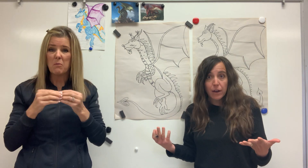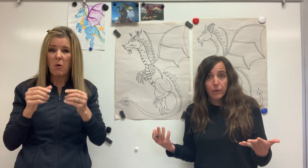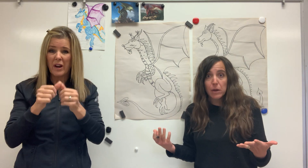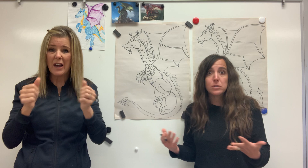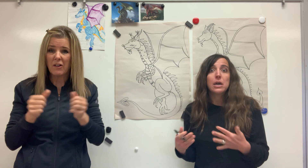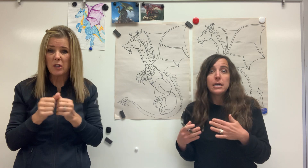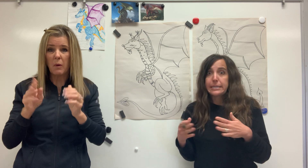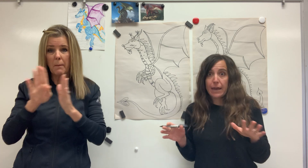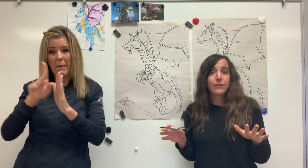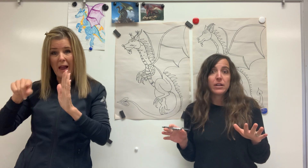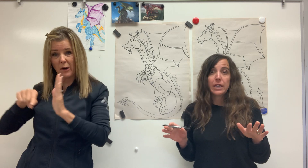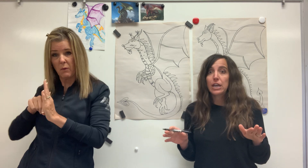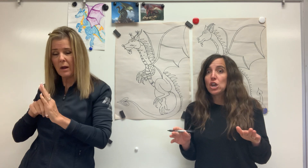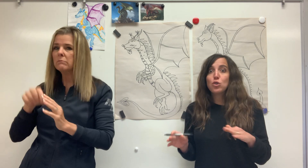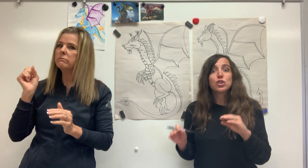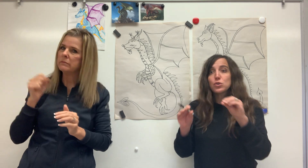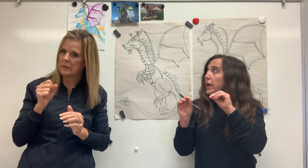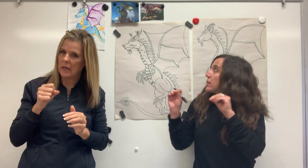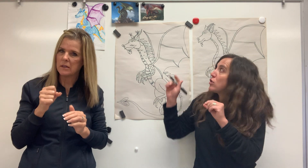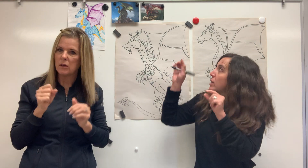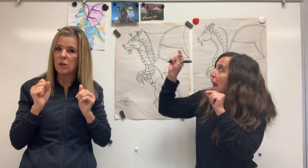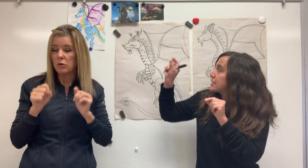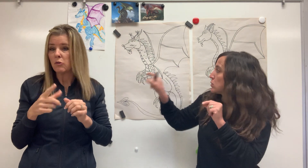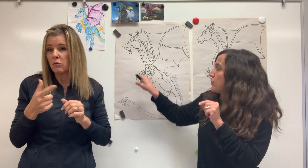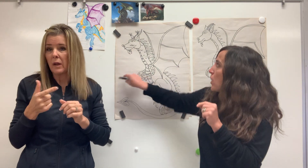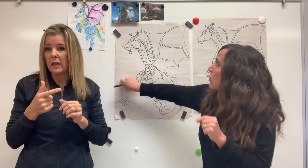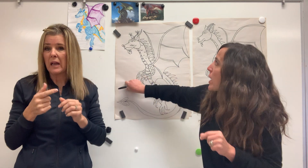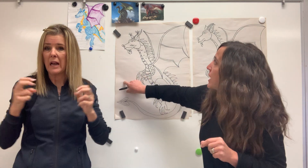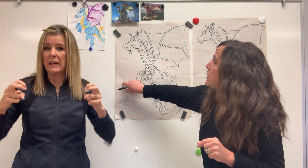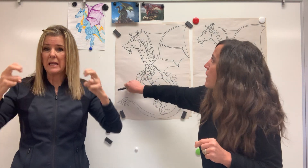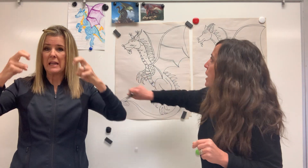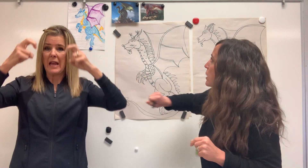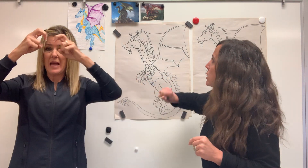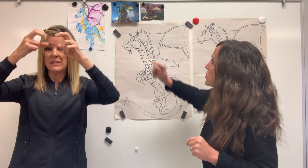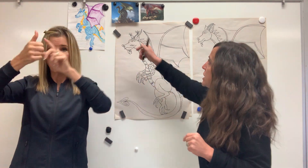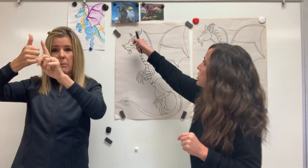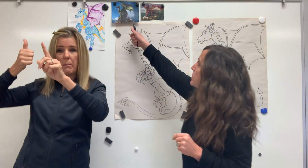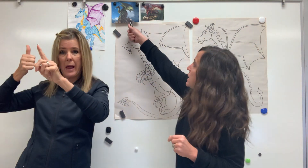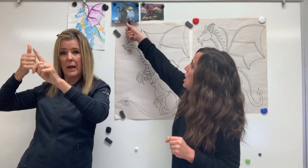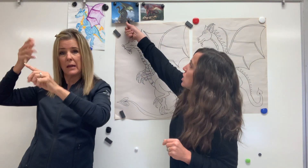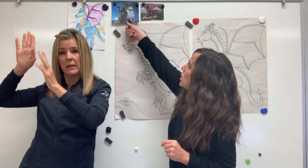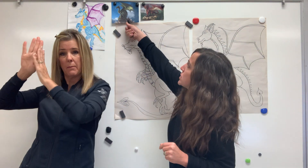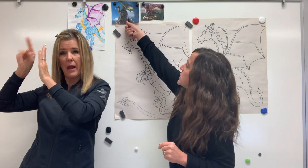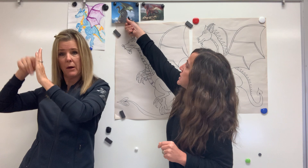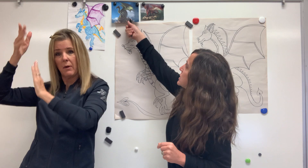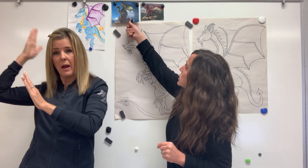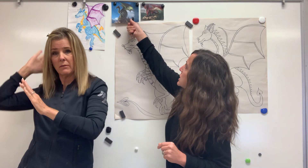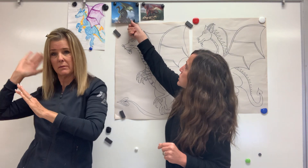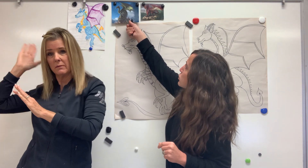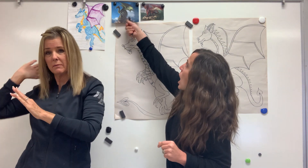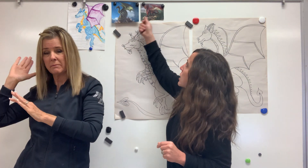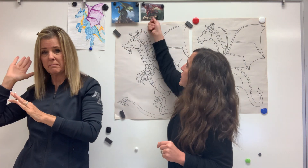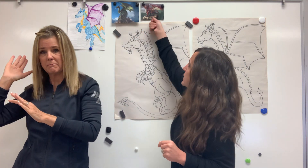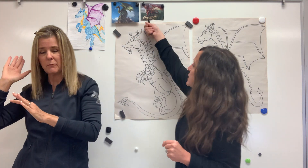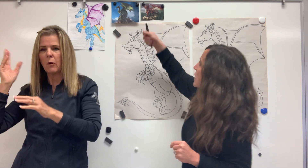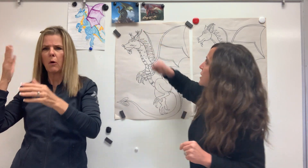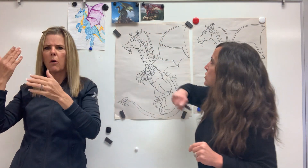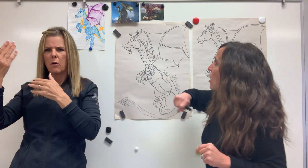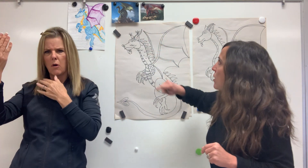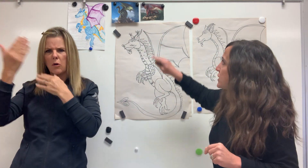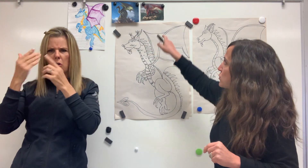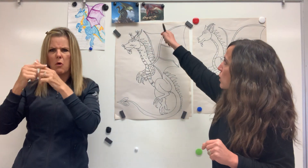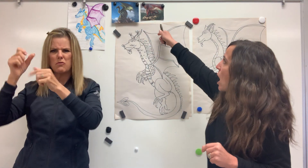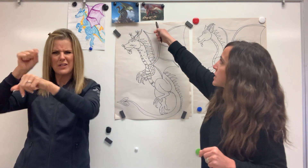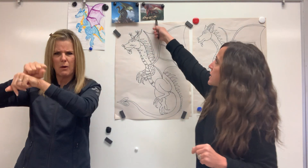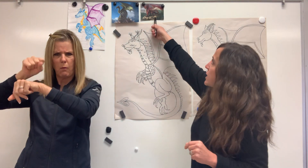add background, definitely. You could do like a little castle far away in the background, or he could be close to this rock, like these guys